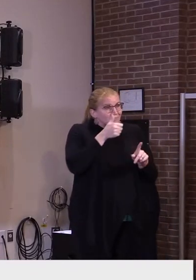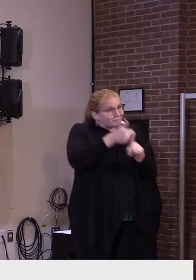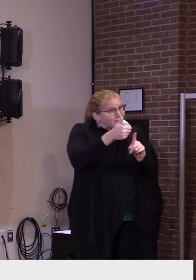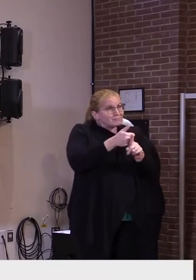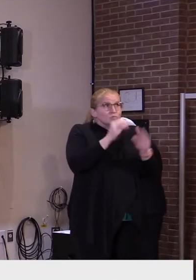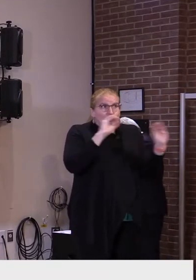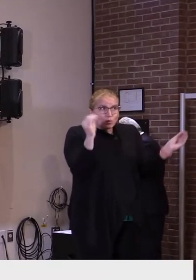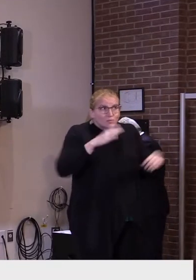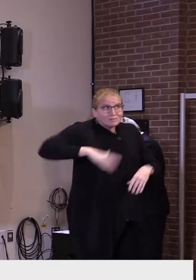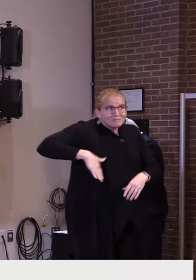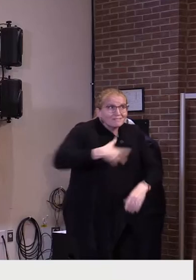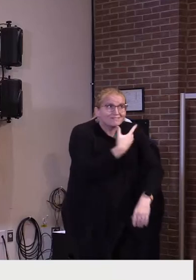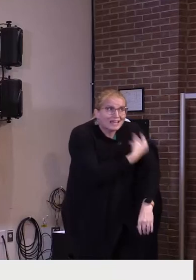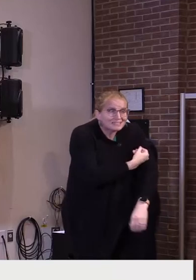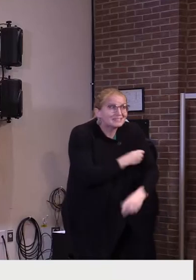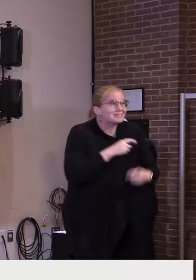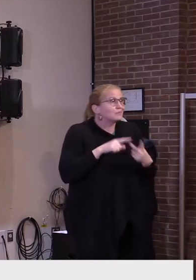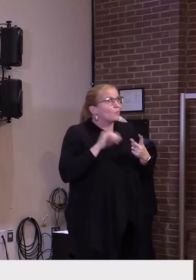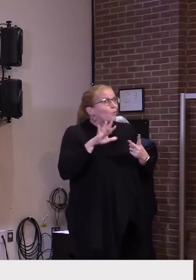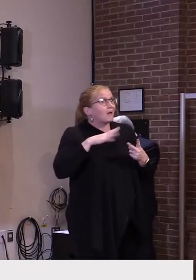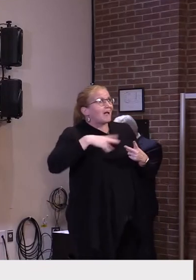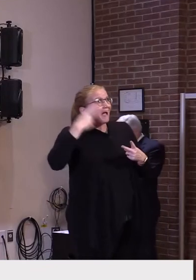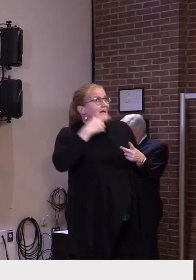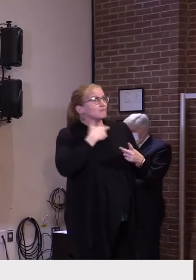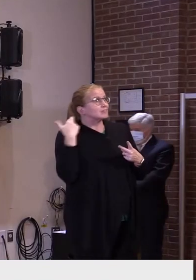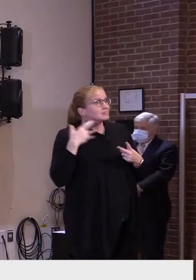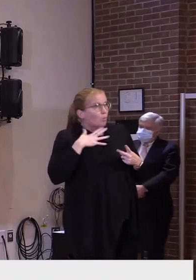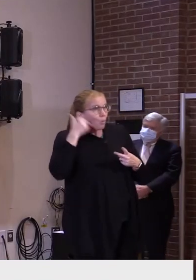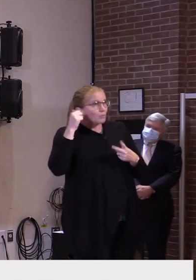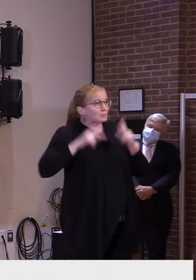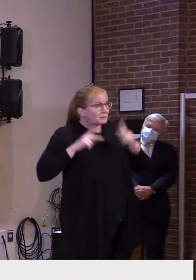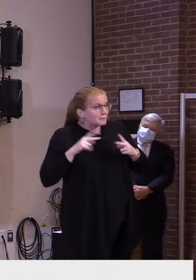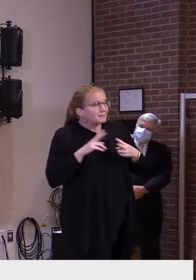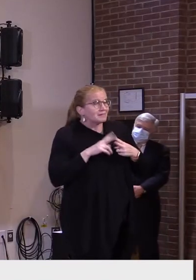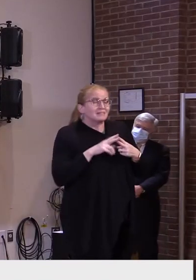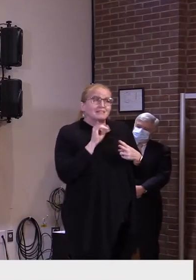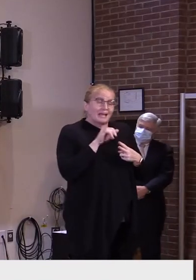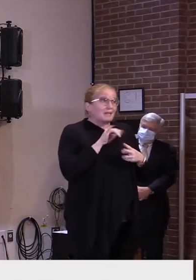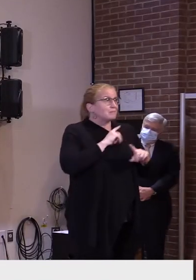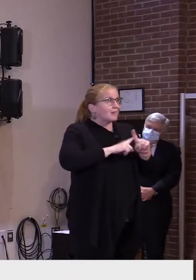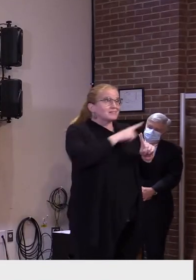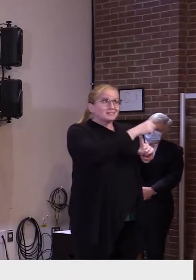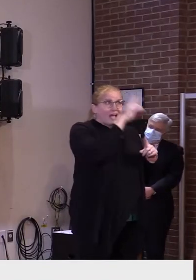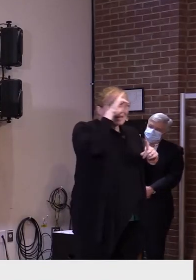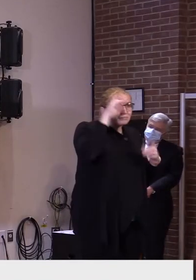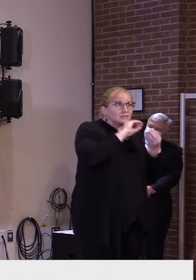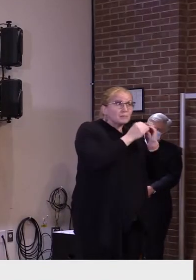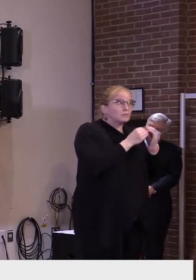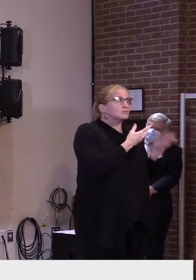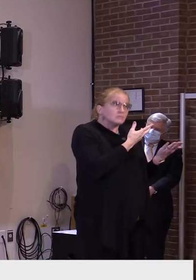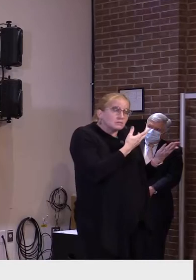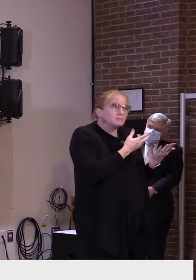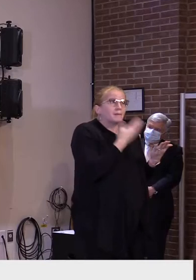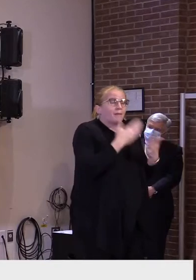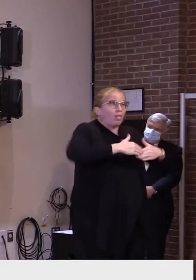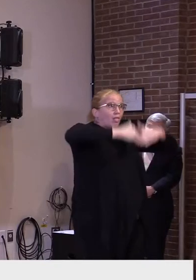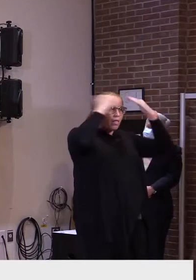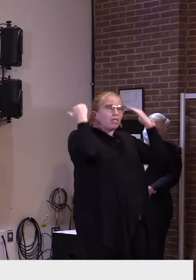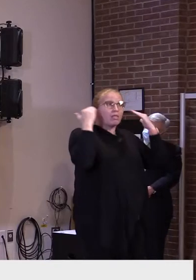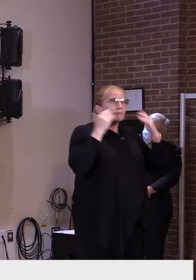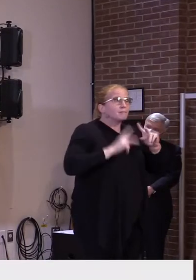at high risk. It's also endangering our healthcare system. Now, don't get me wrong,